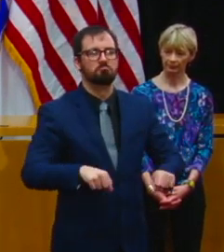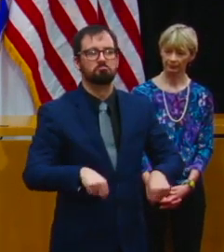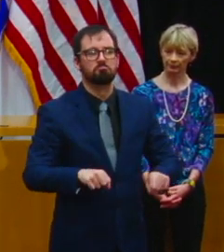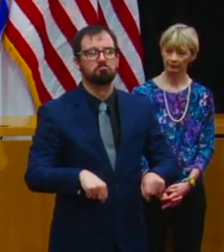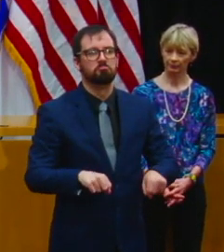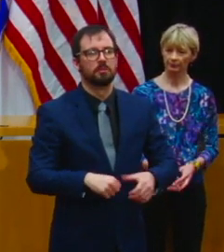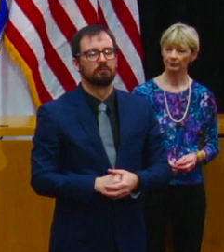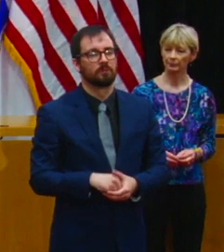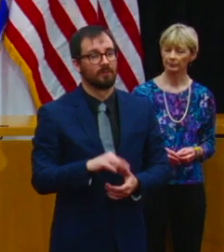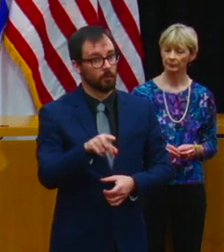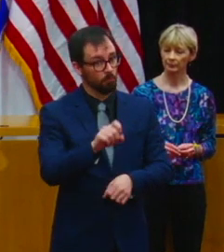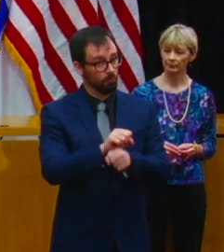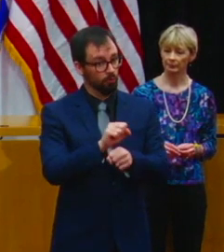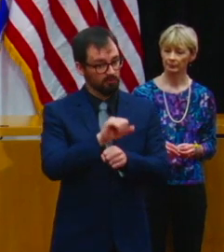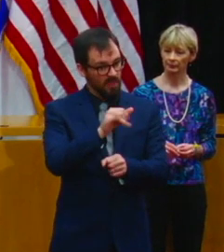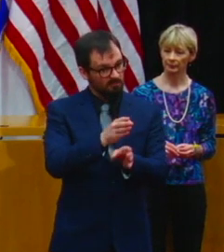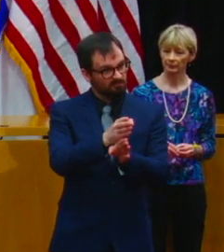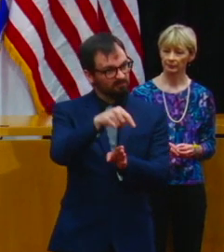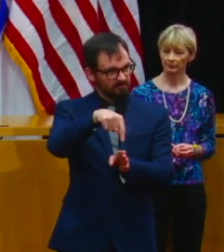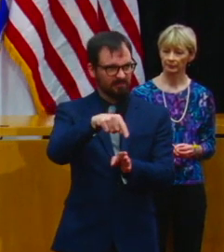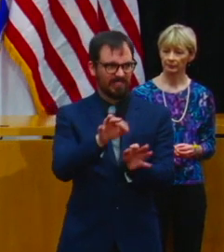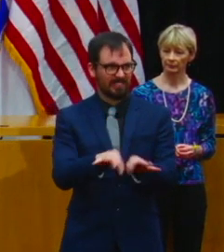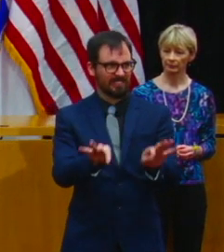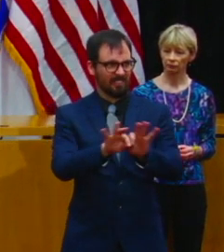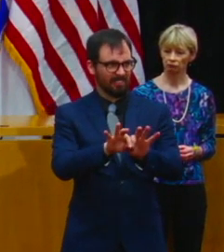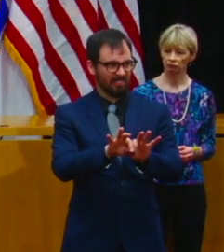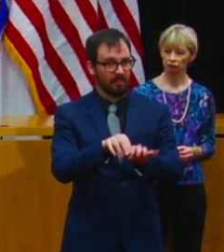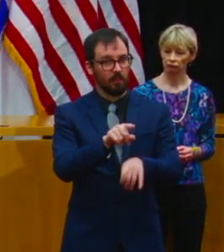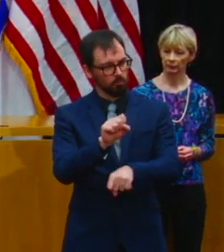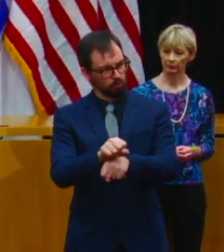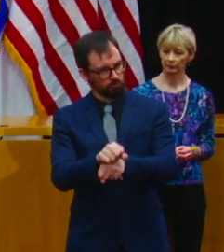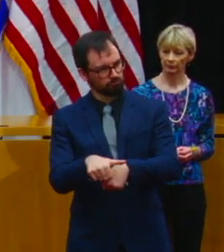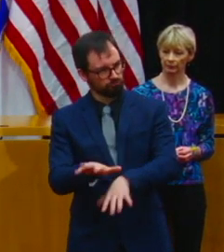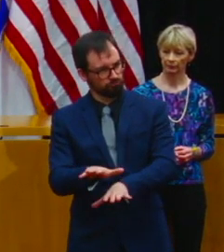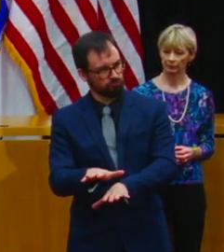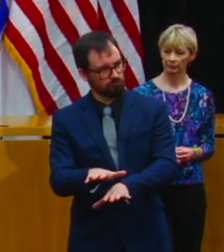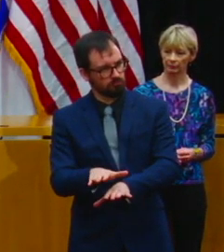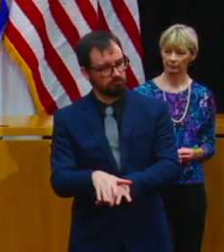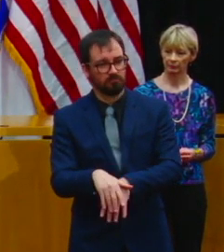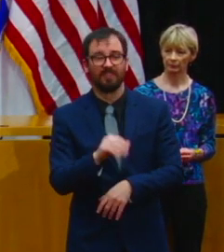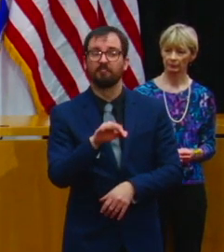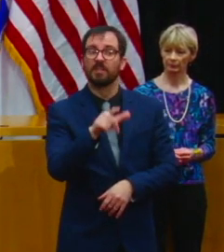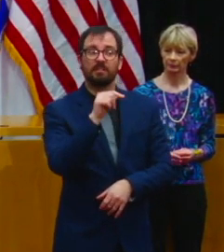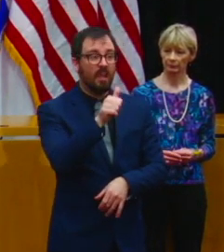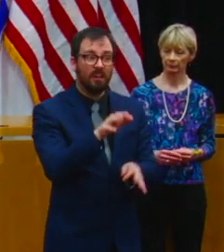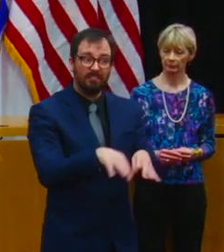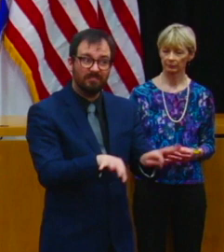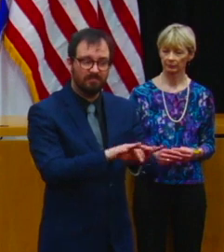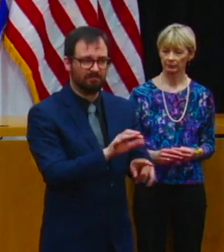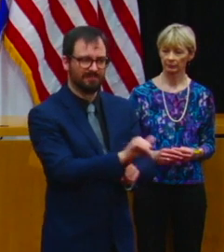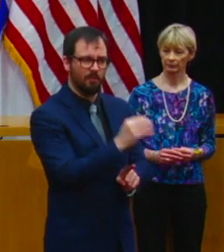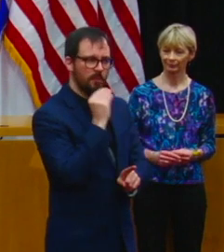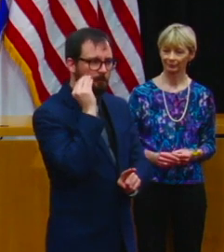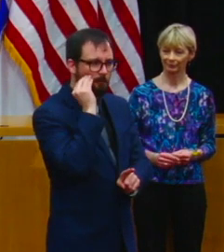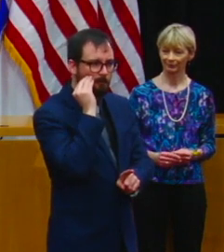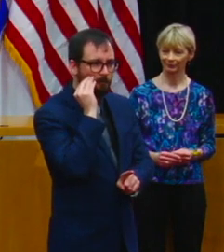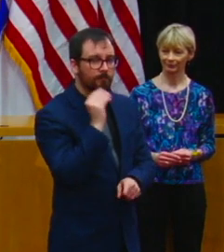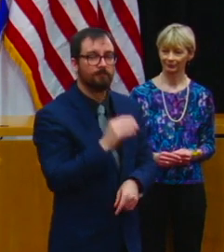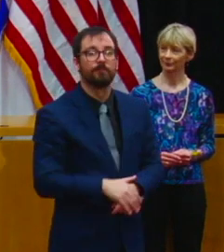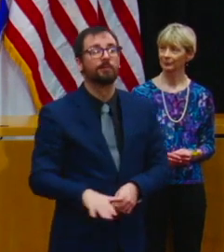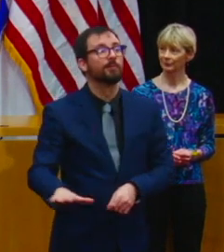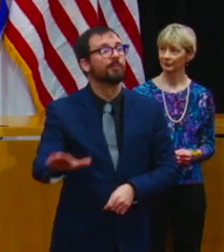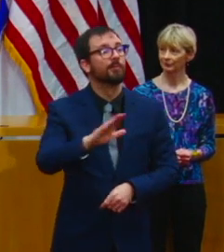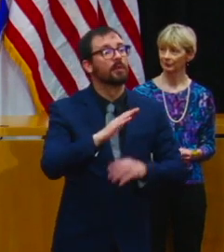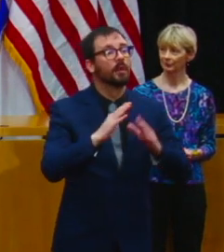and go home. If you're in a community or a state that has an order like this in place, if you need to go